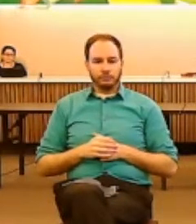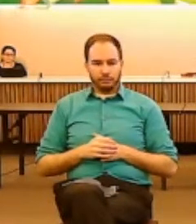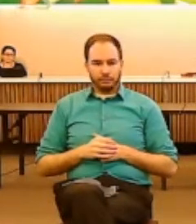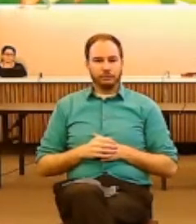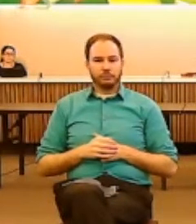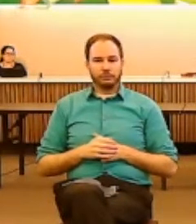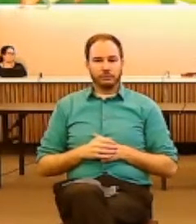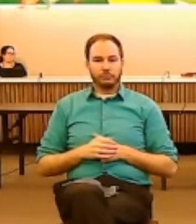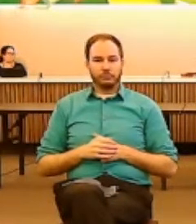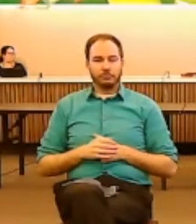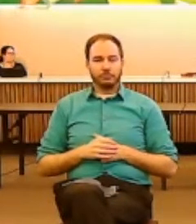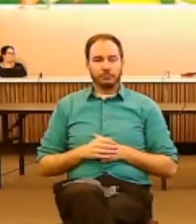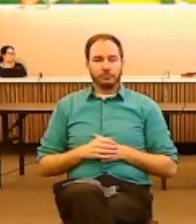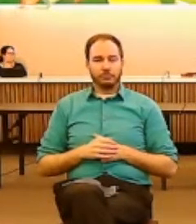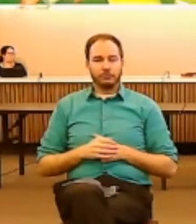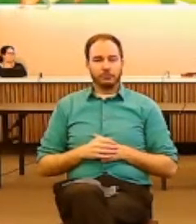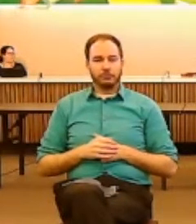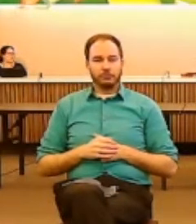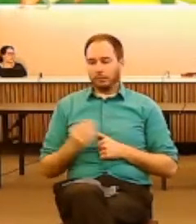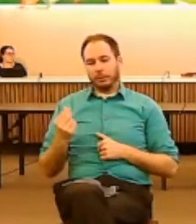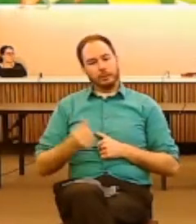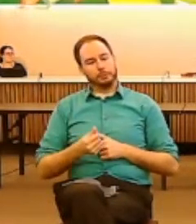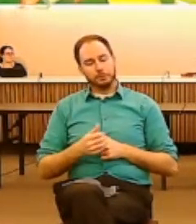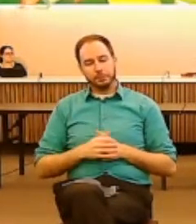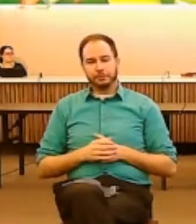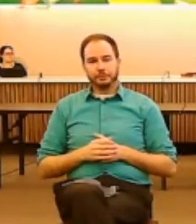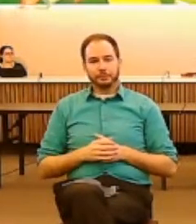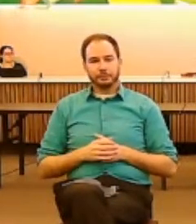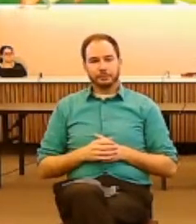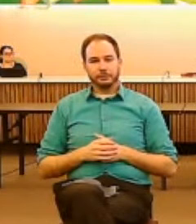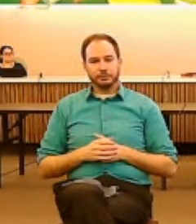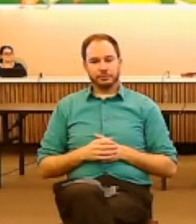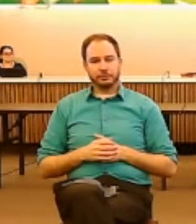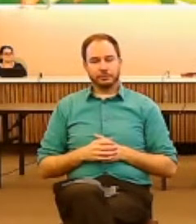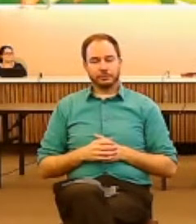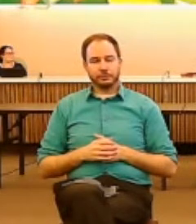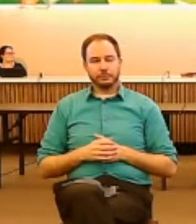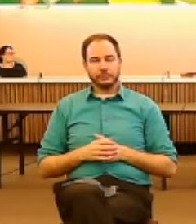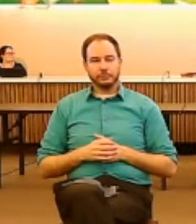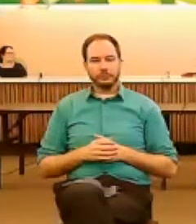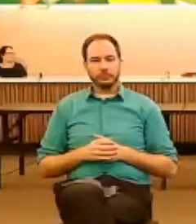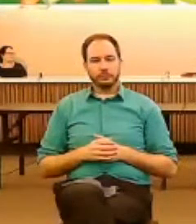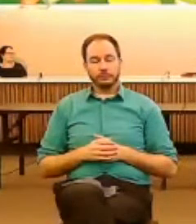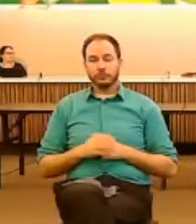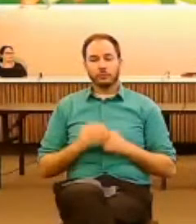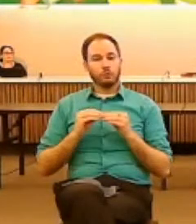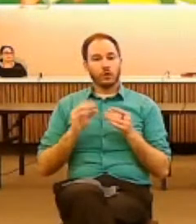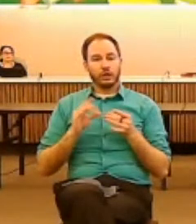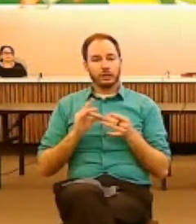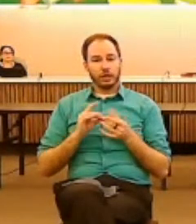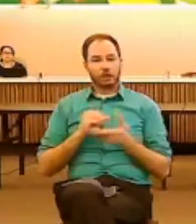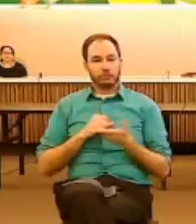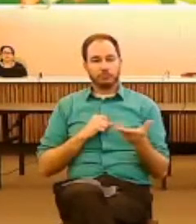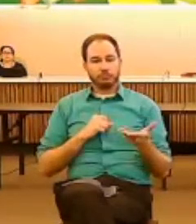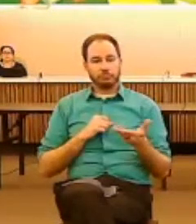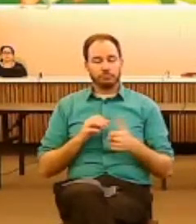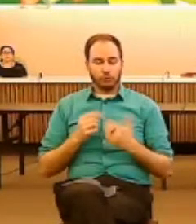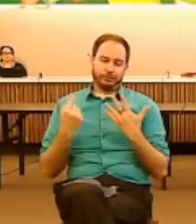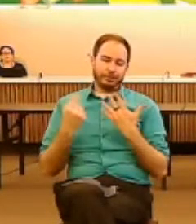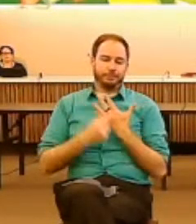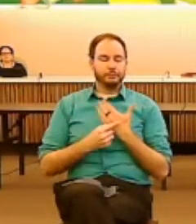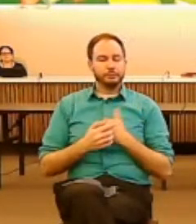just in time because my machine's apparently needs a charger. Any further discussion?